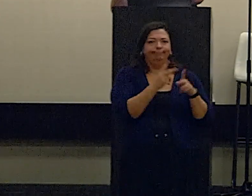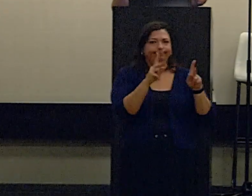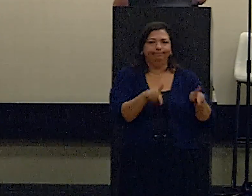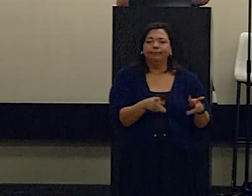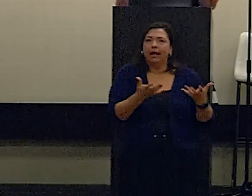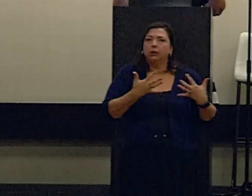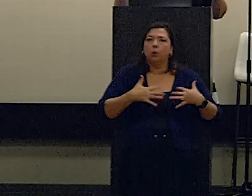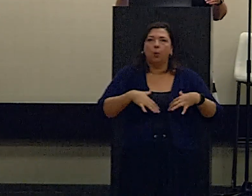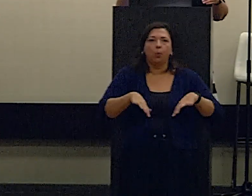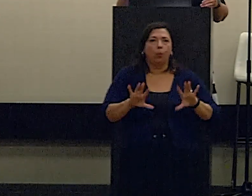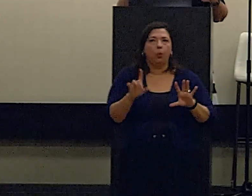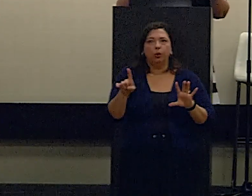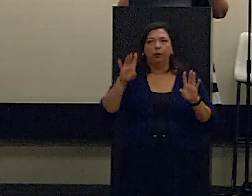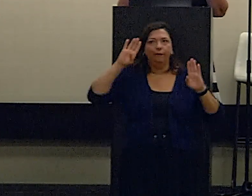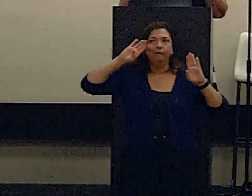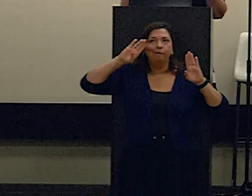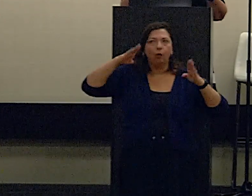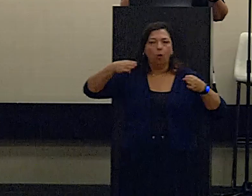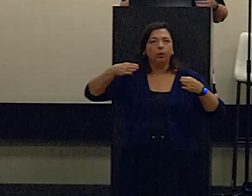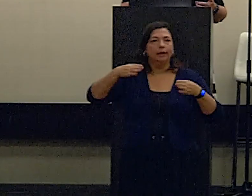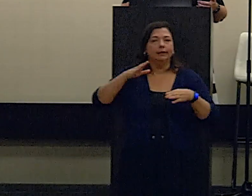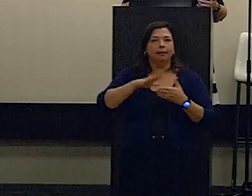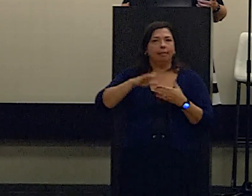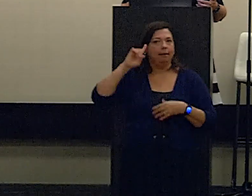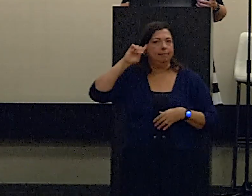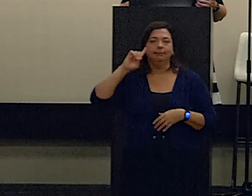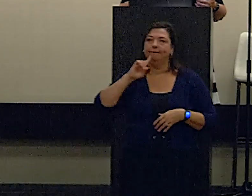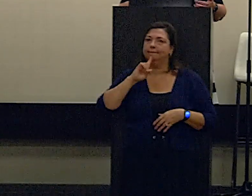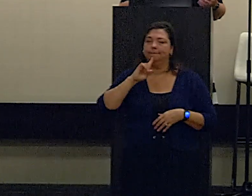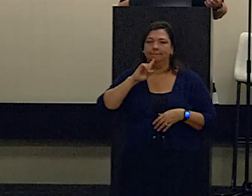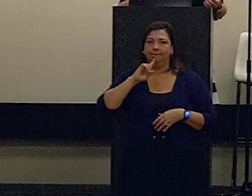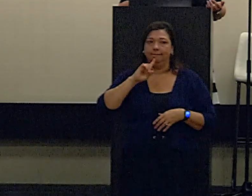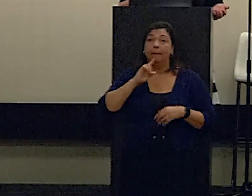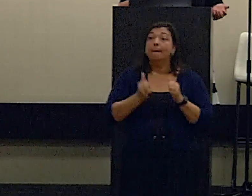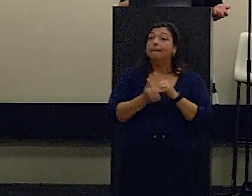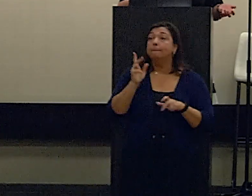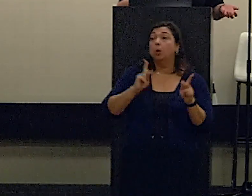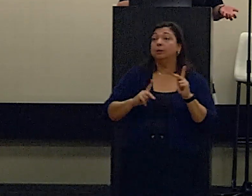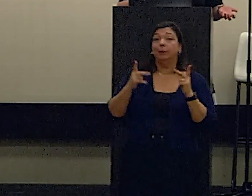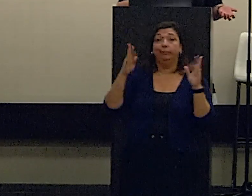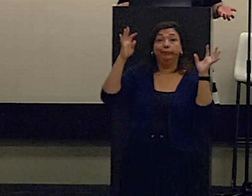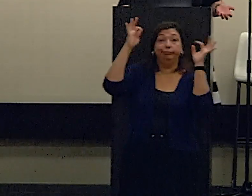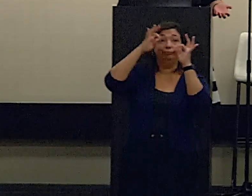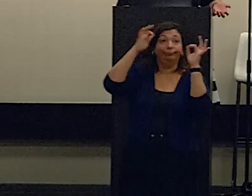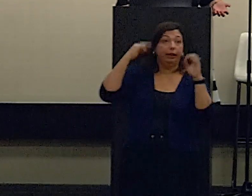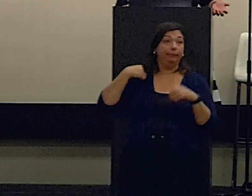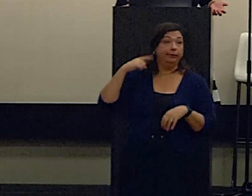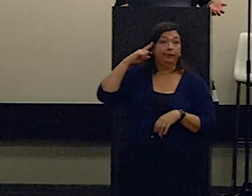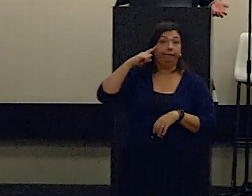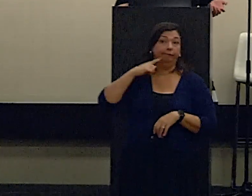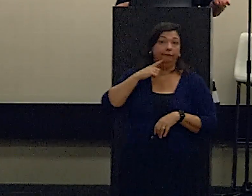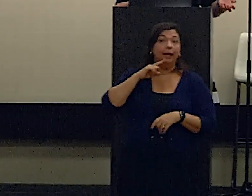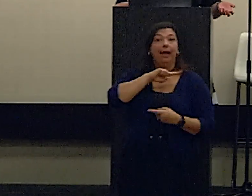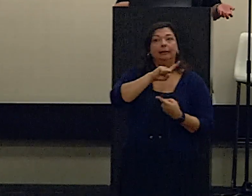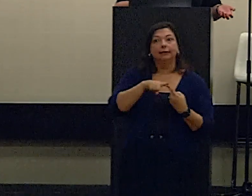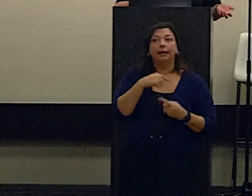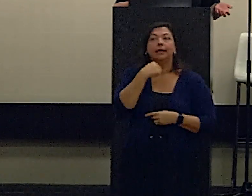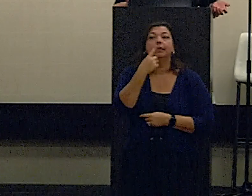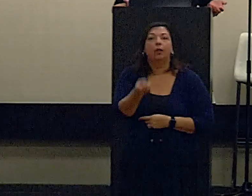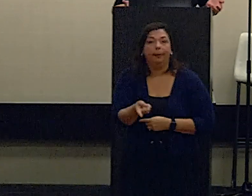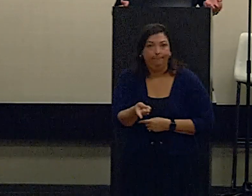I don't want everyone to focus on the fact that I'm deaf. Most people don't even know that I'm deaf until I tell